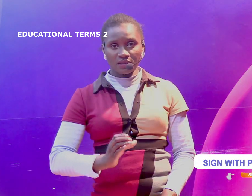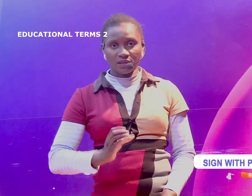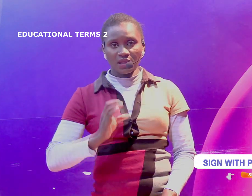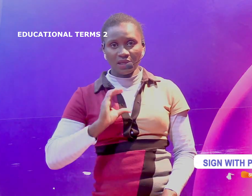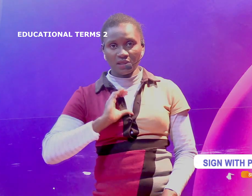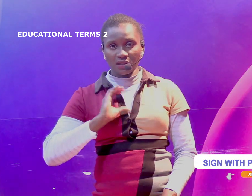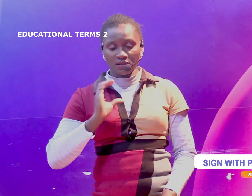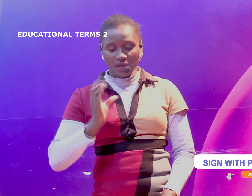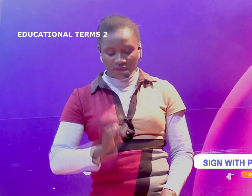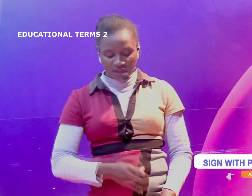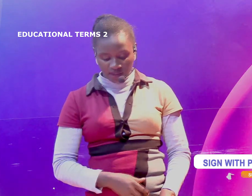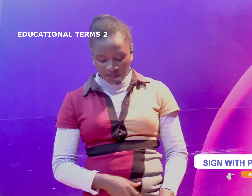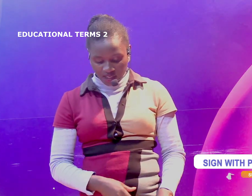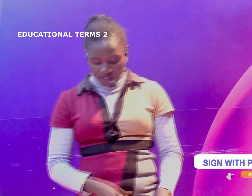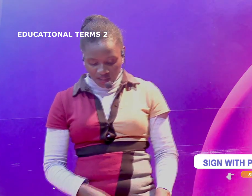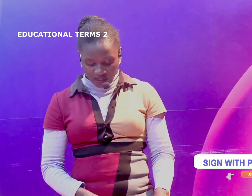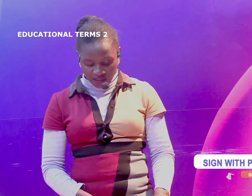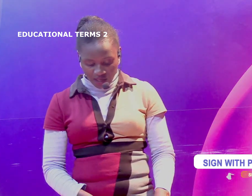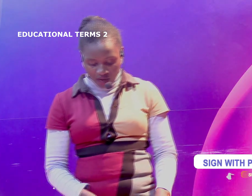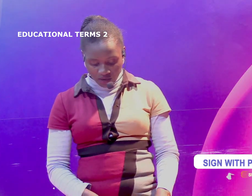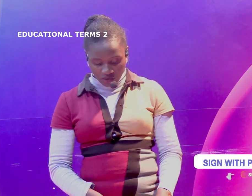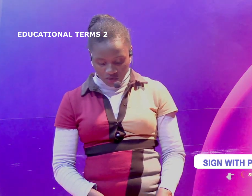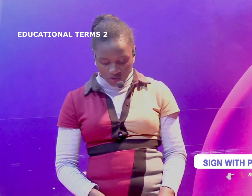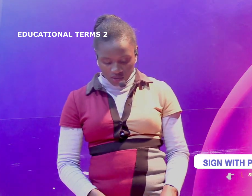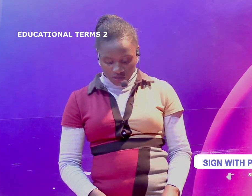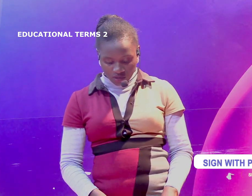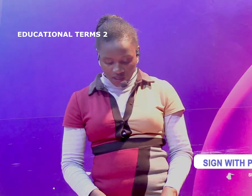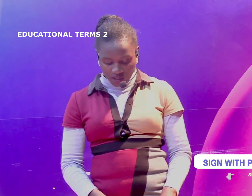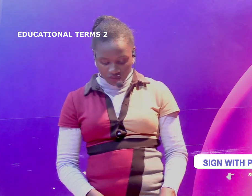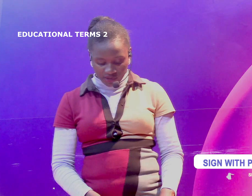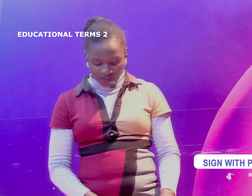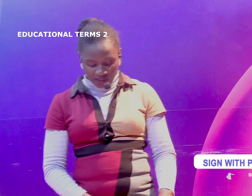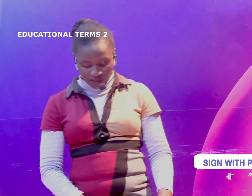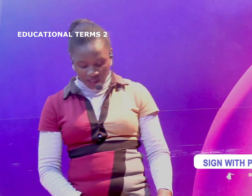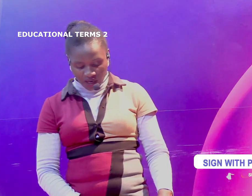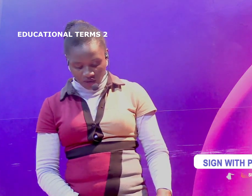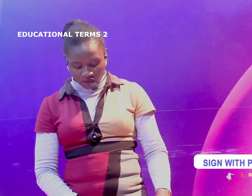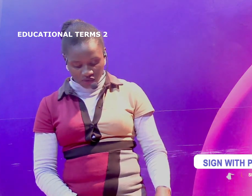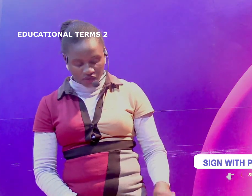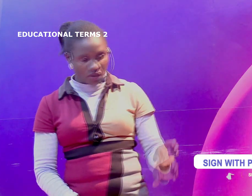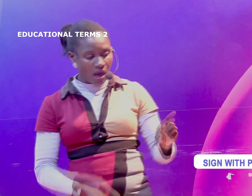like this, you have a chance. And then angle. How do we sign the angle? So angle,